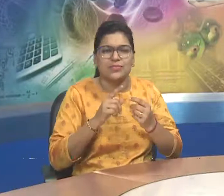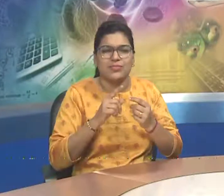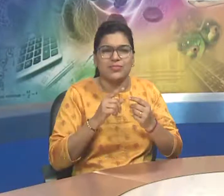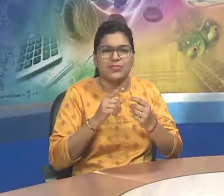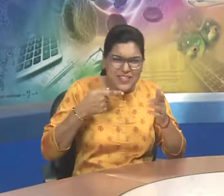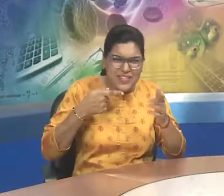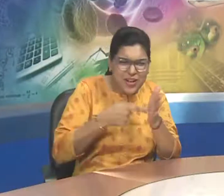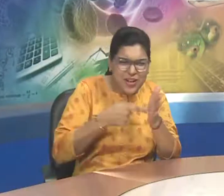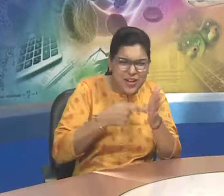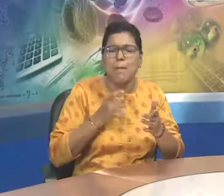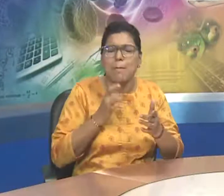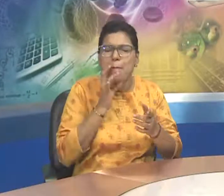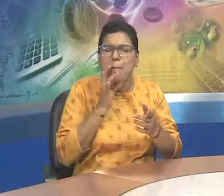through